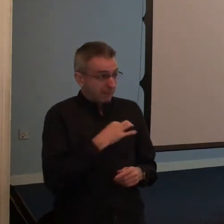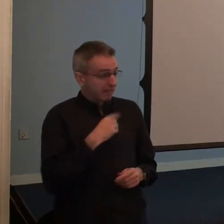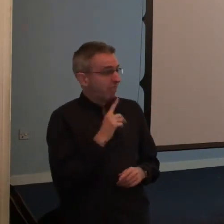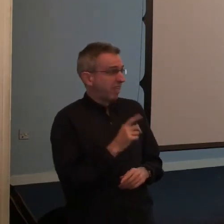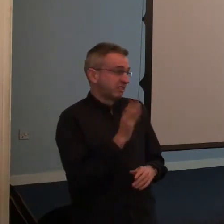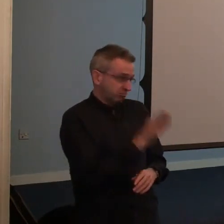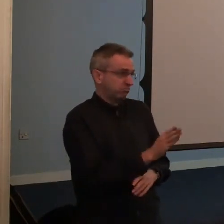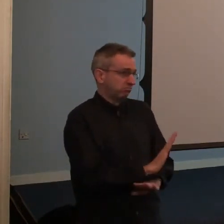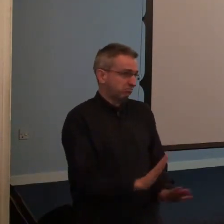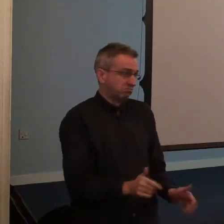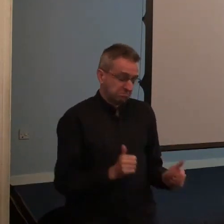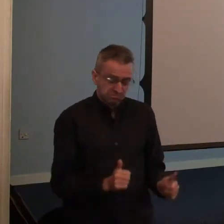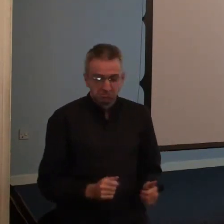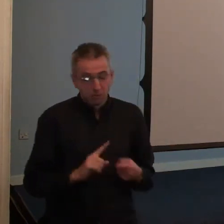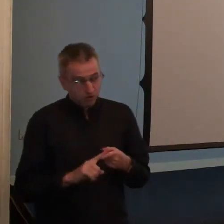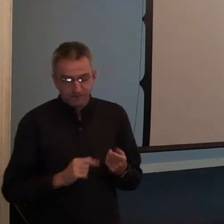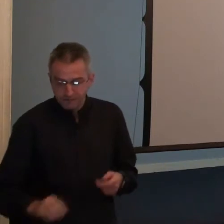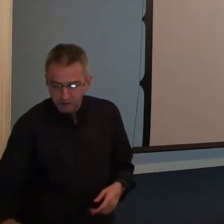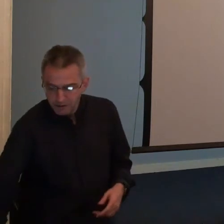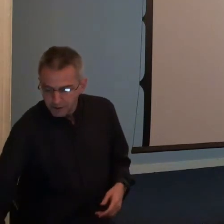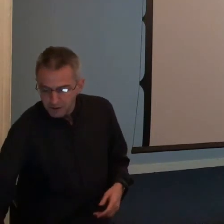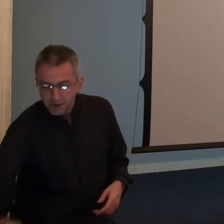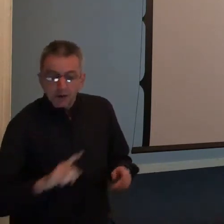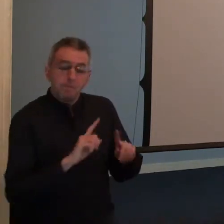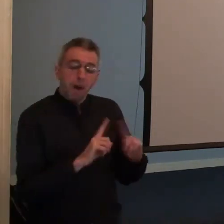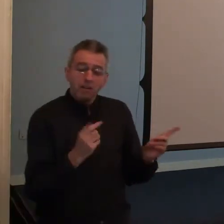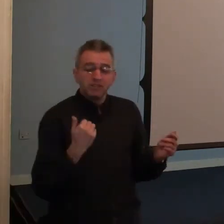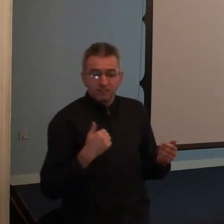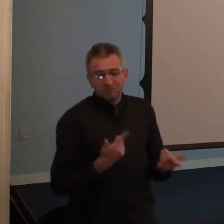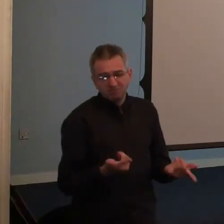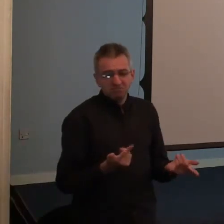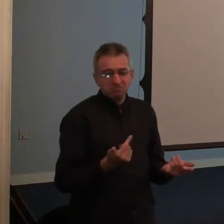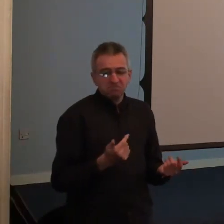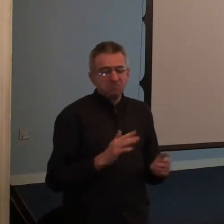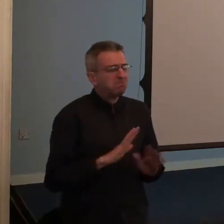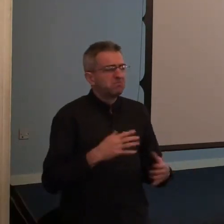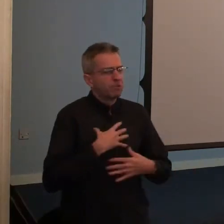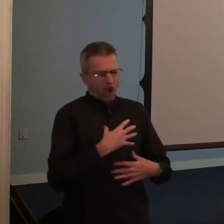left alone to make those decisions. And the medical students gave that feedback, which is positive.